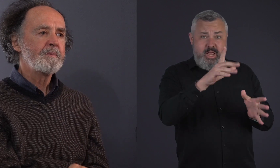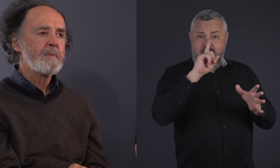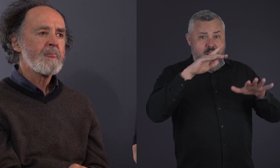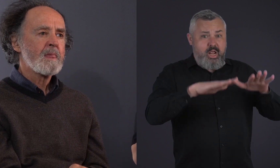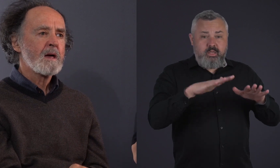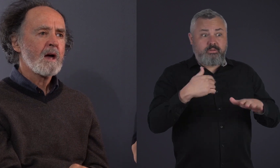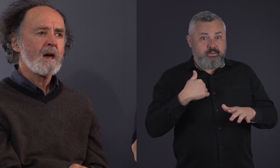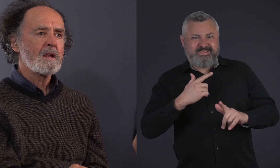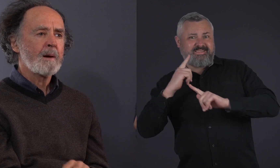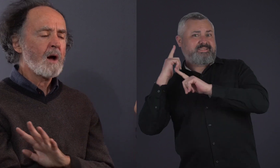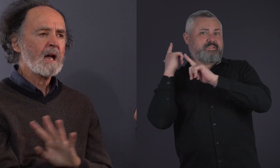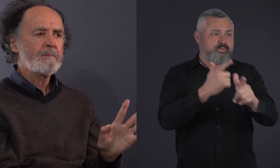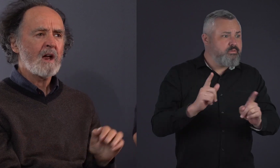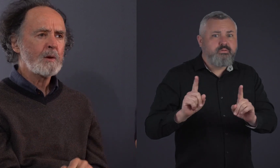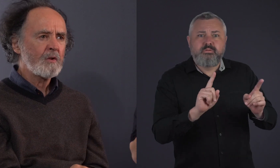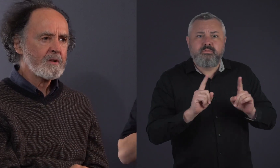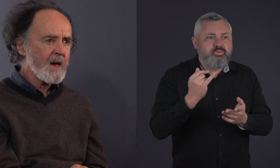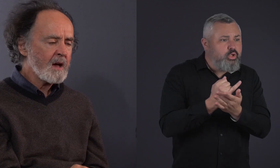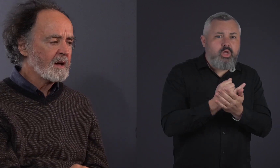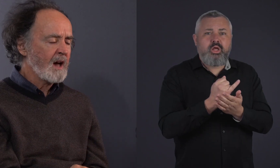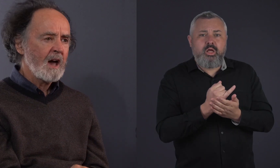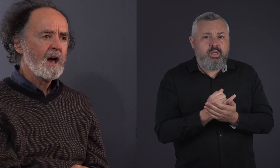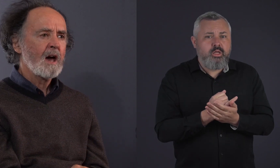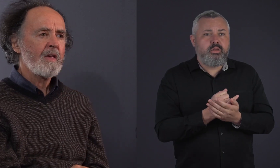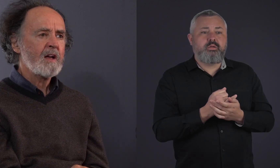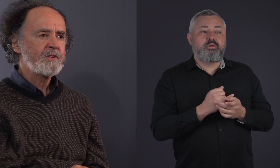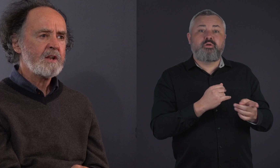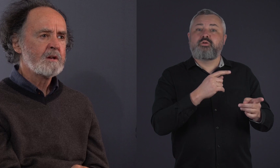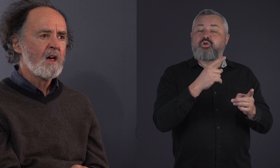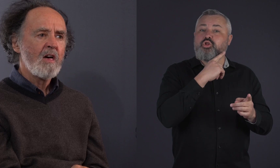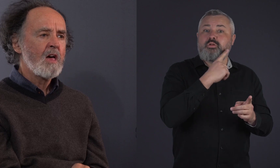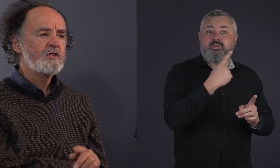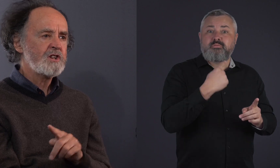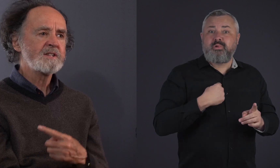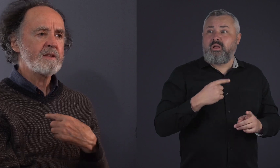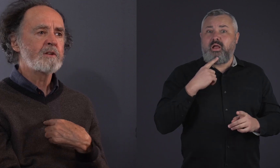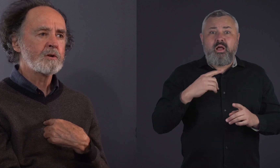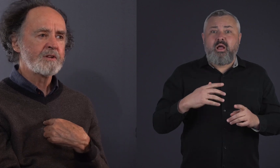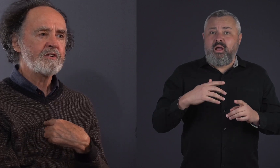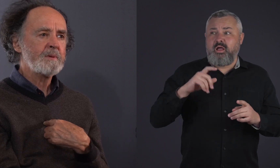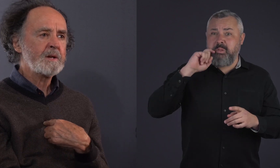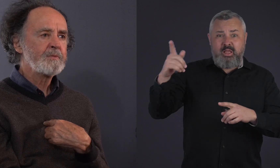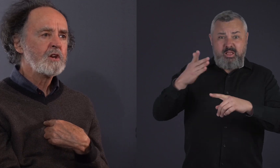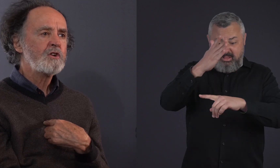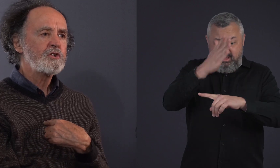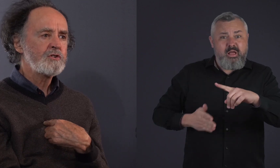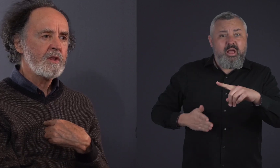And I came down and said, what's the matter? And they said, The girl said to me, they're